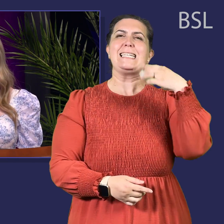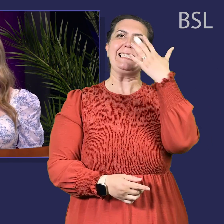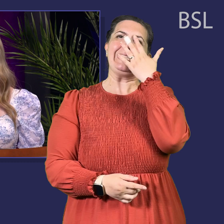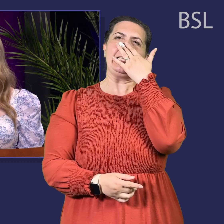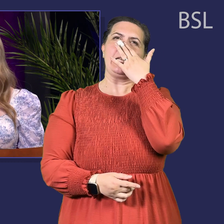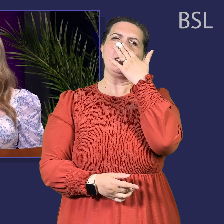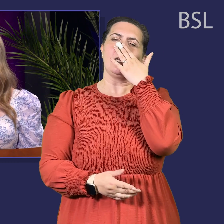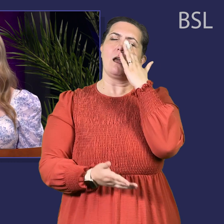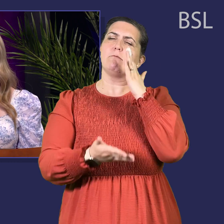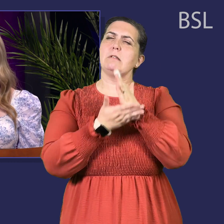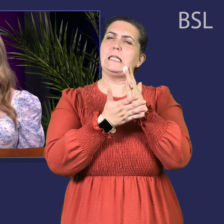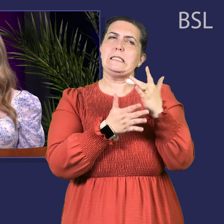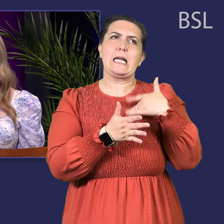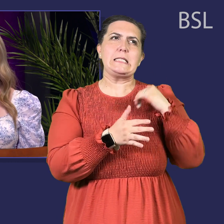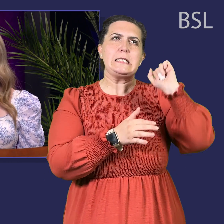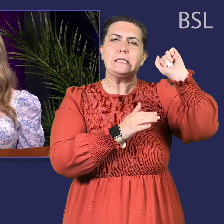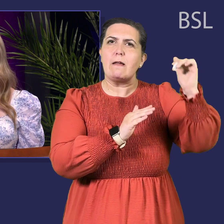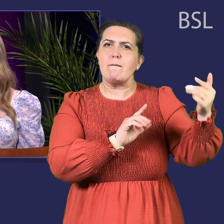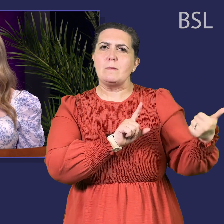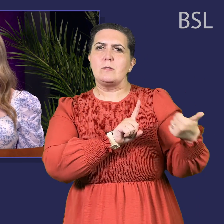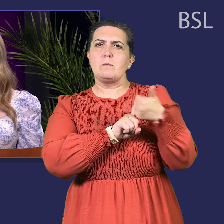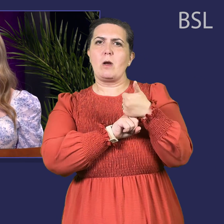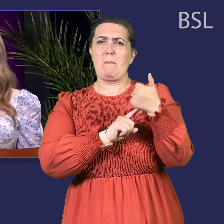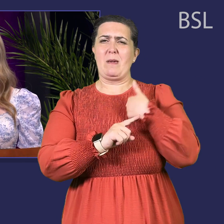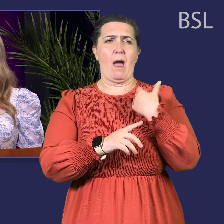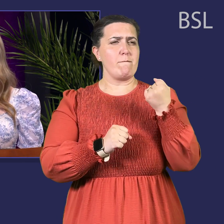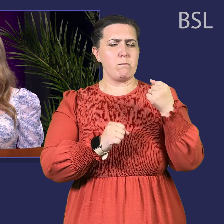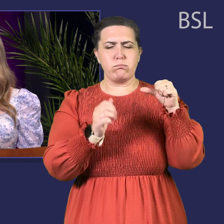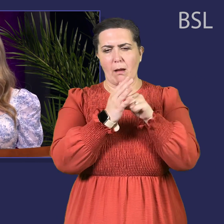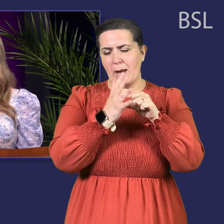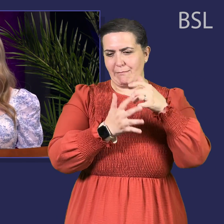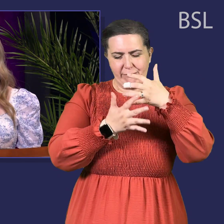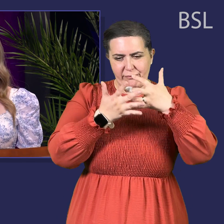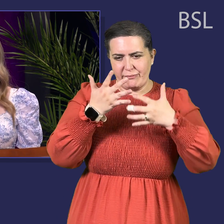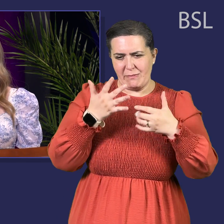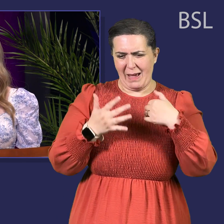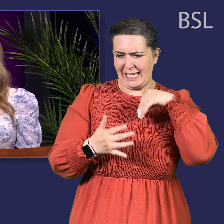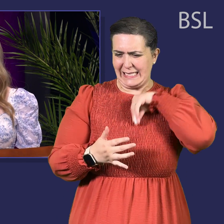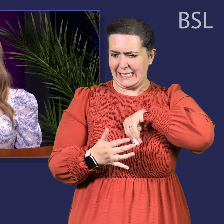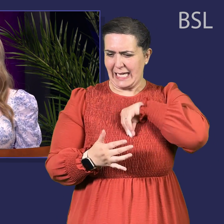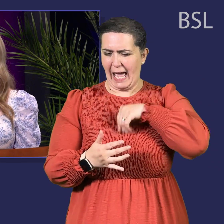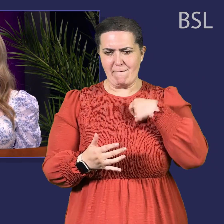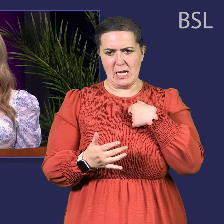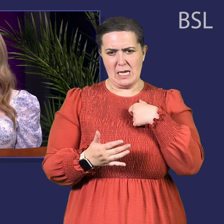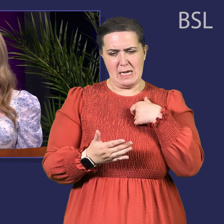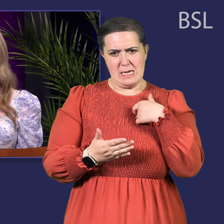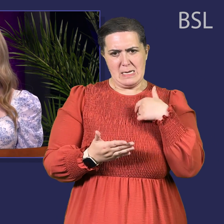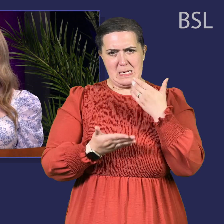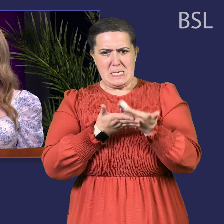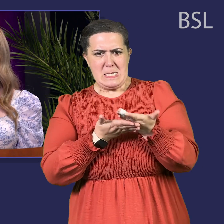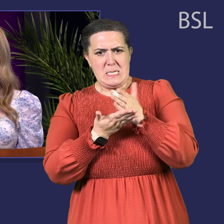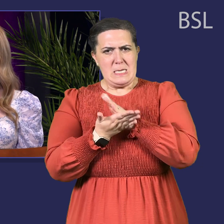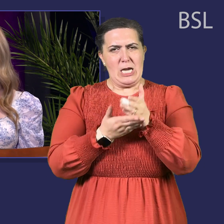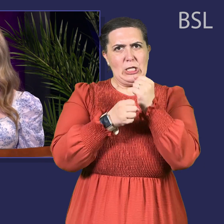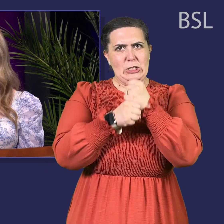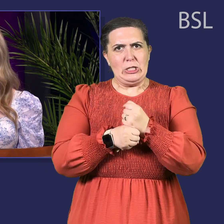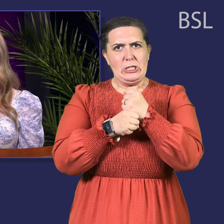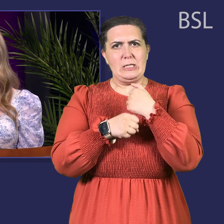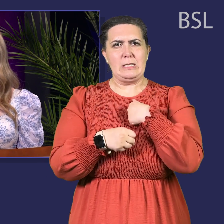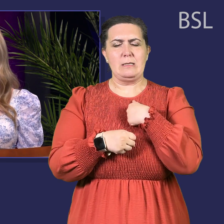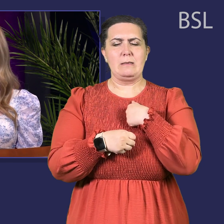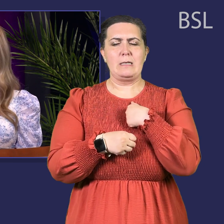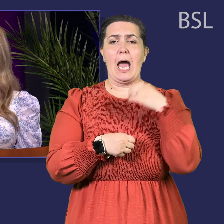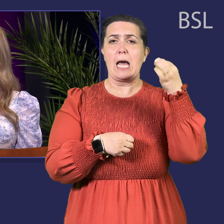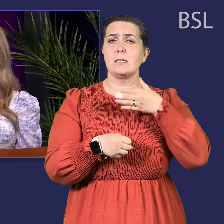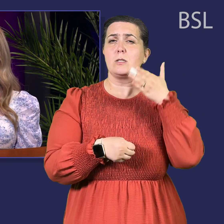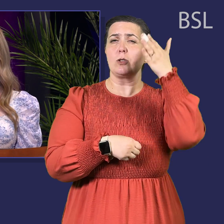young teenager, I was especially touched by this attention. I was struggling with many things, but was feeling especially shaky about my faith.